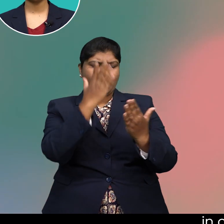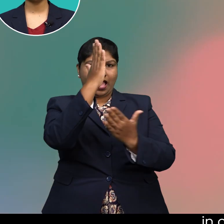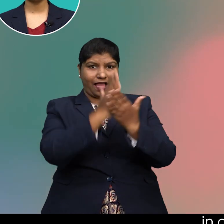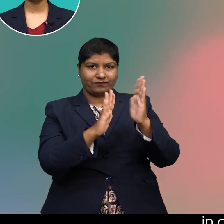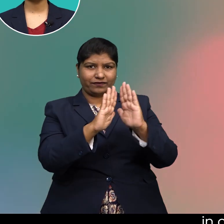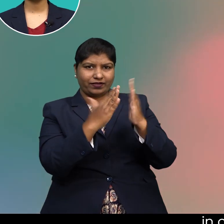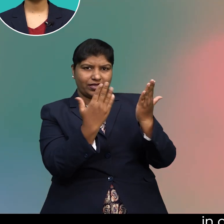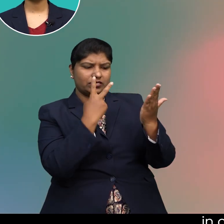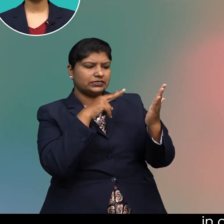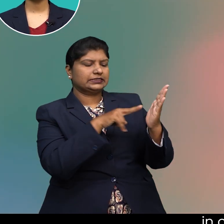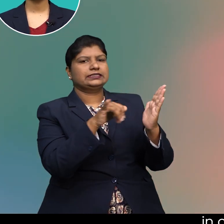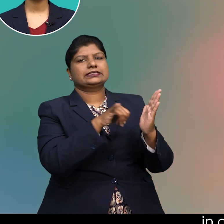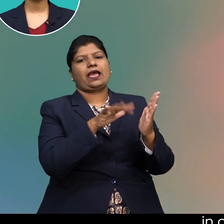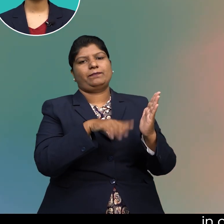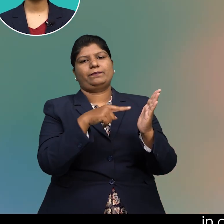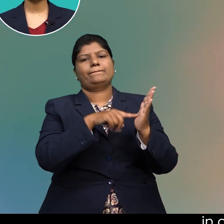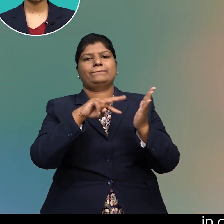Phylum.